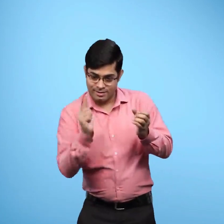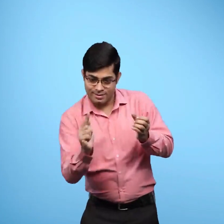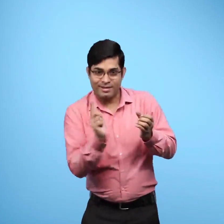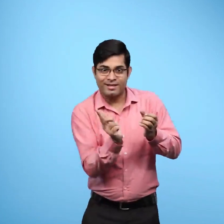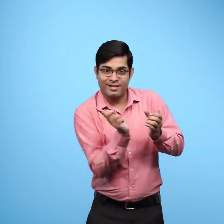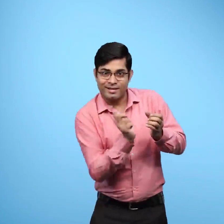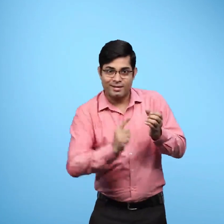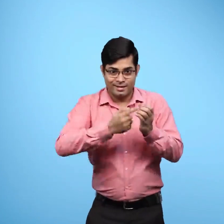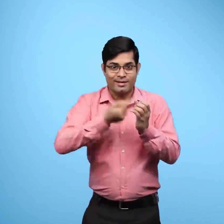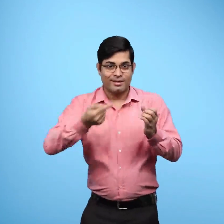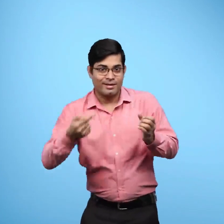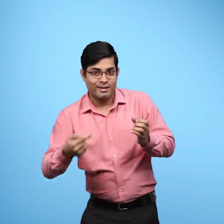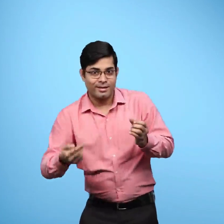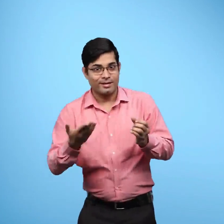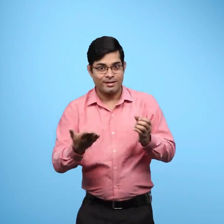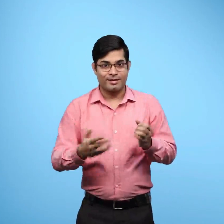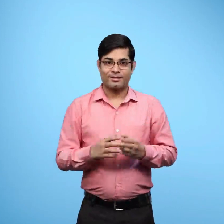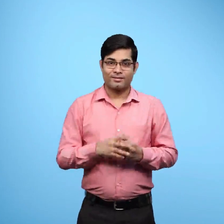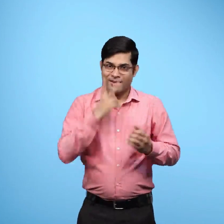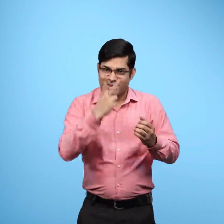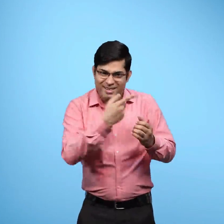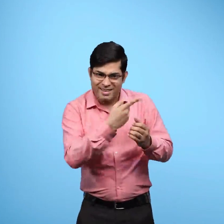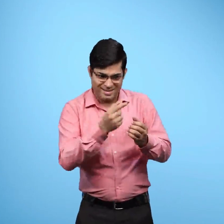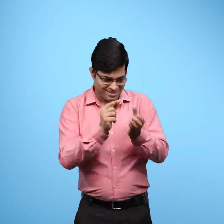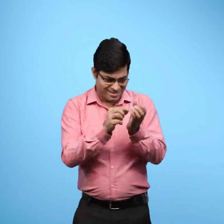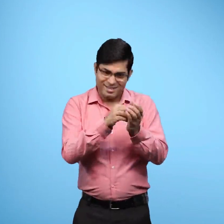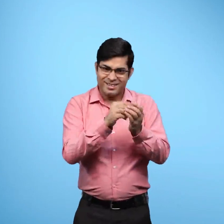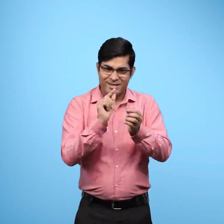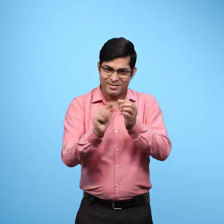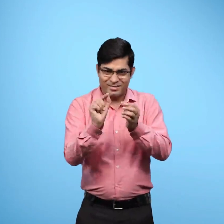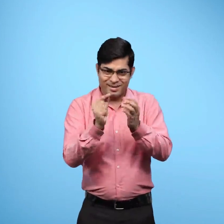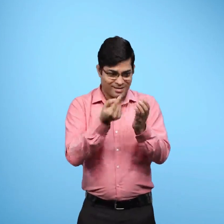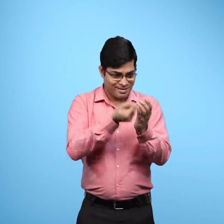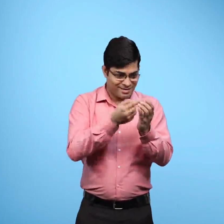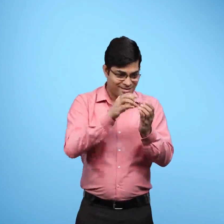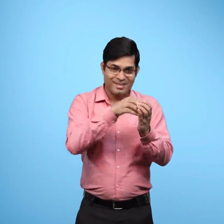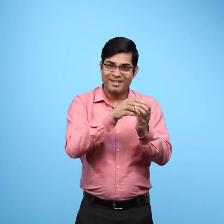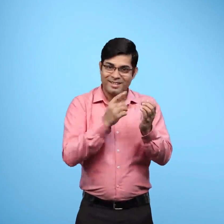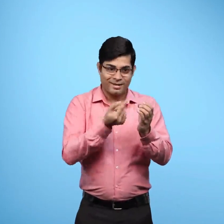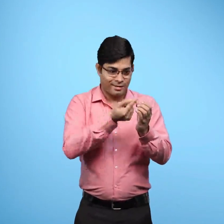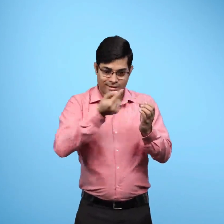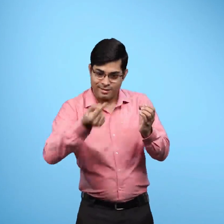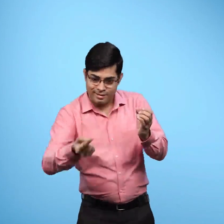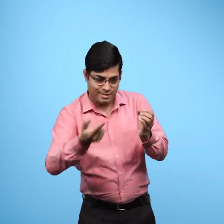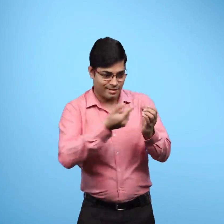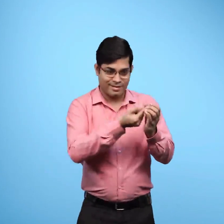Some matchsticks are lying on the floor and one matchstick in her right hand.